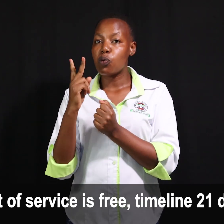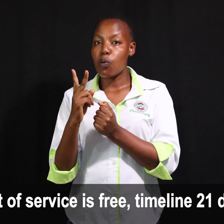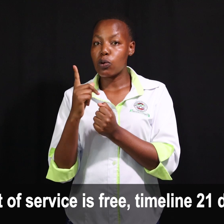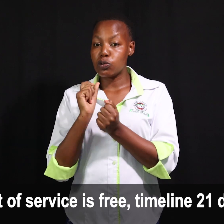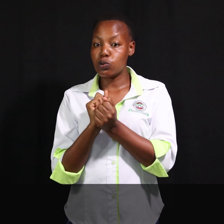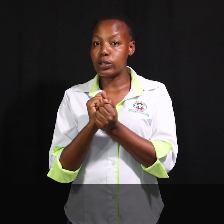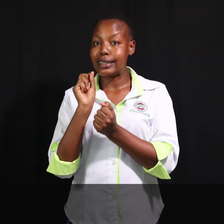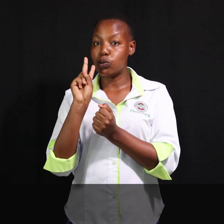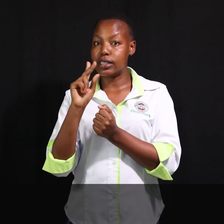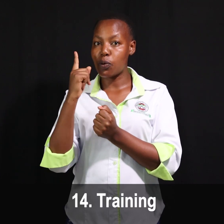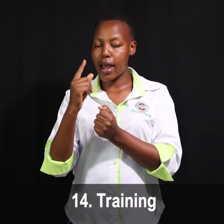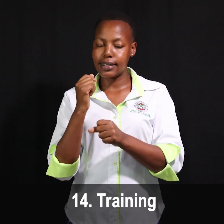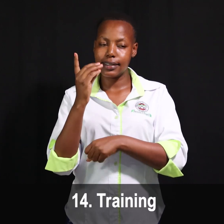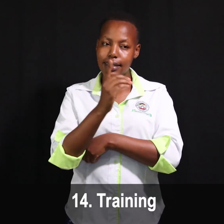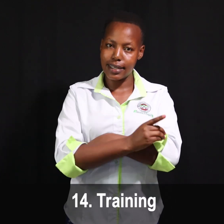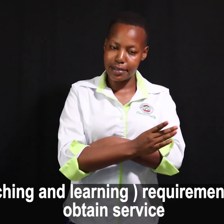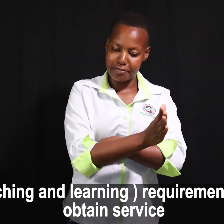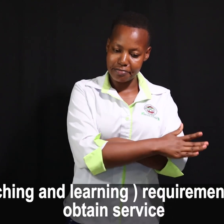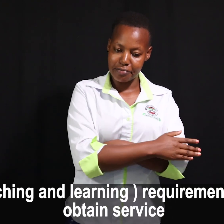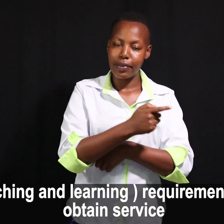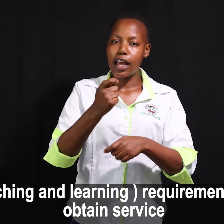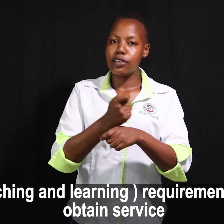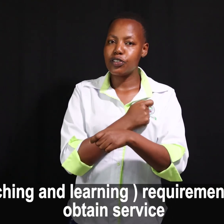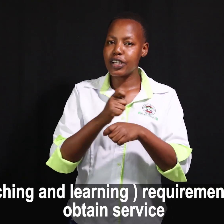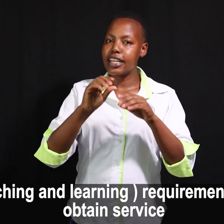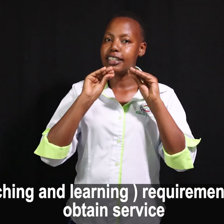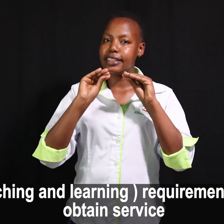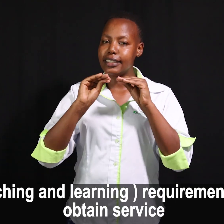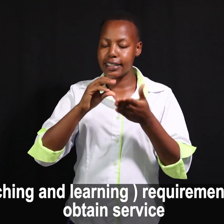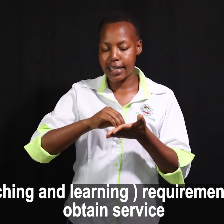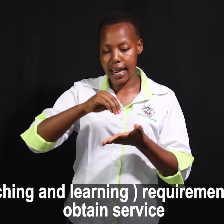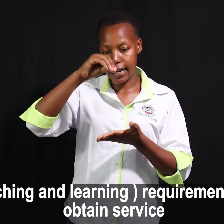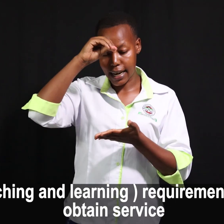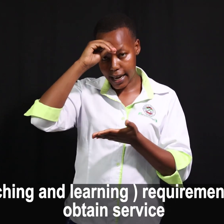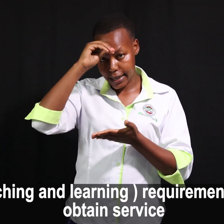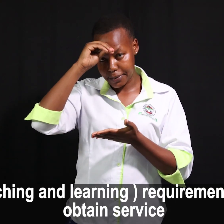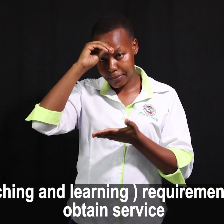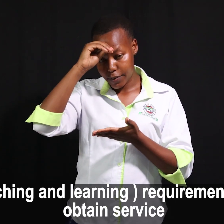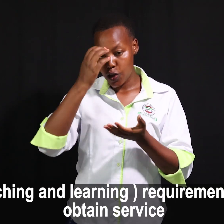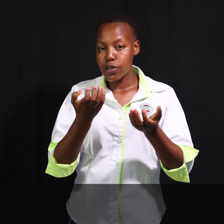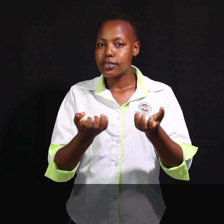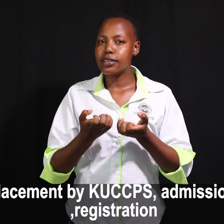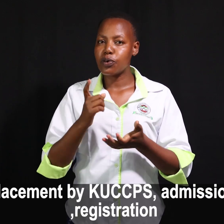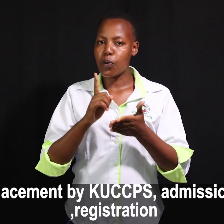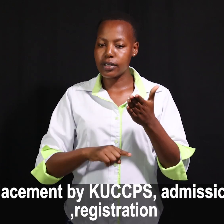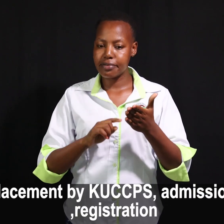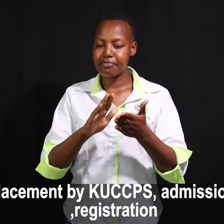14. Training, teaching, and learning. Requirements to obtain service. Placement by